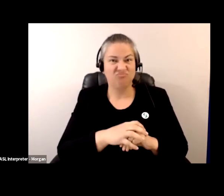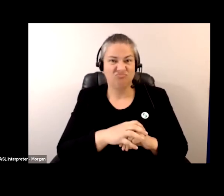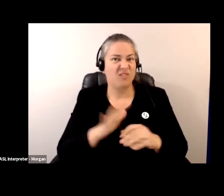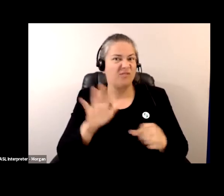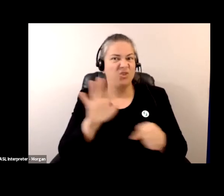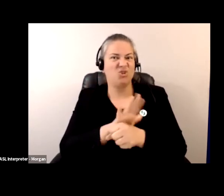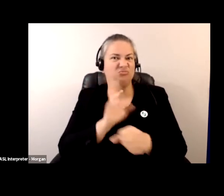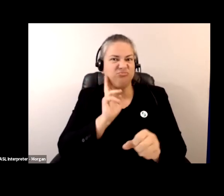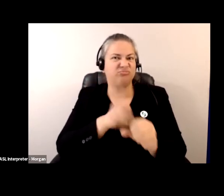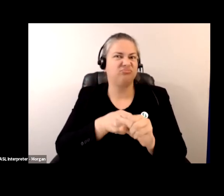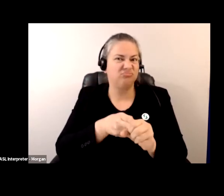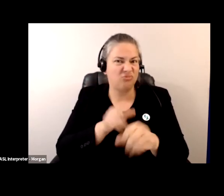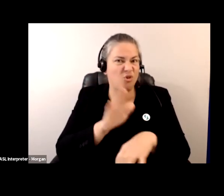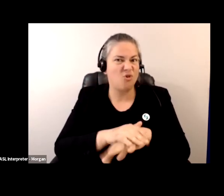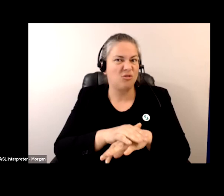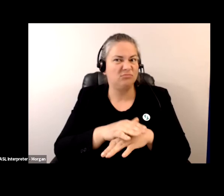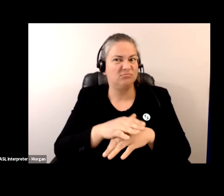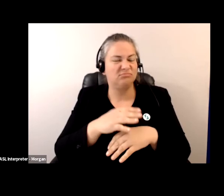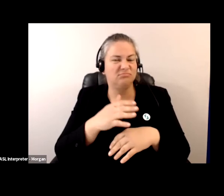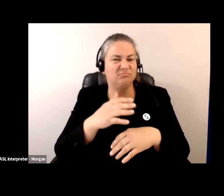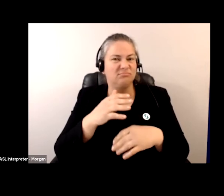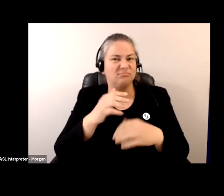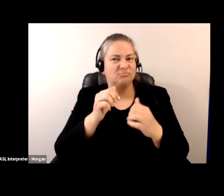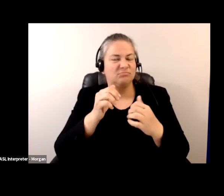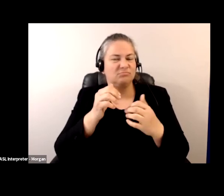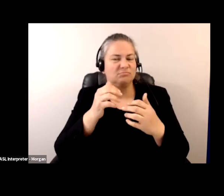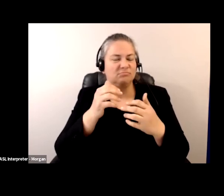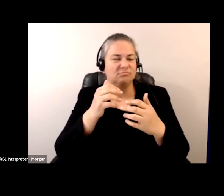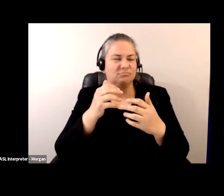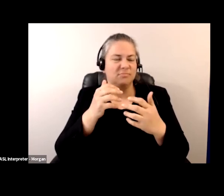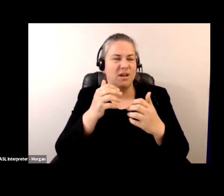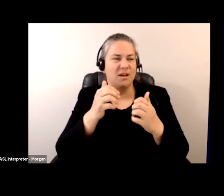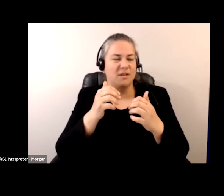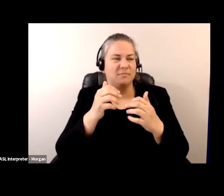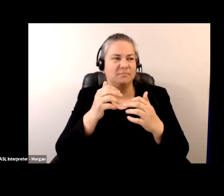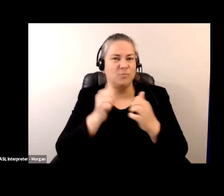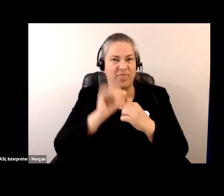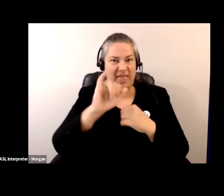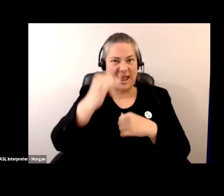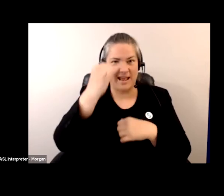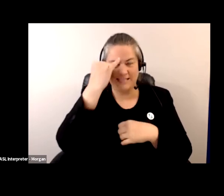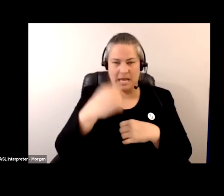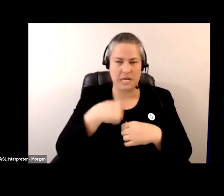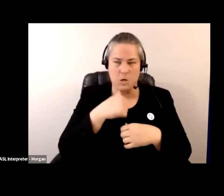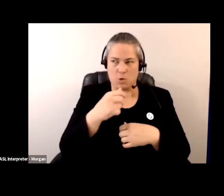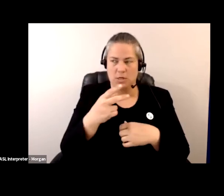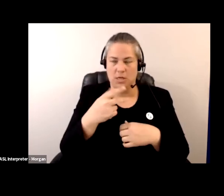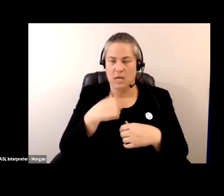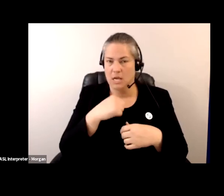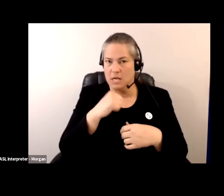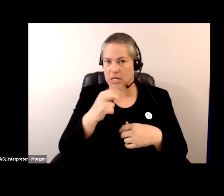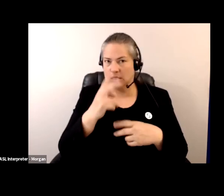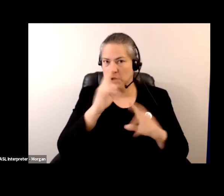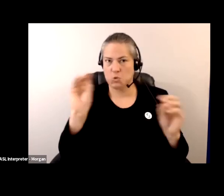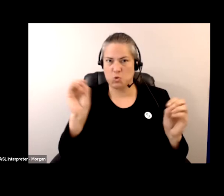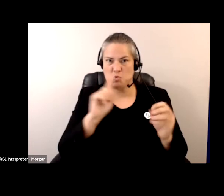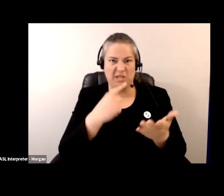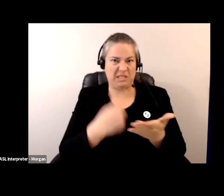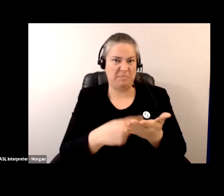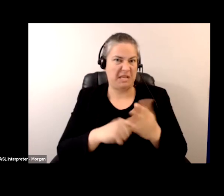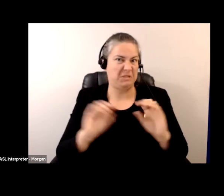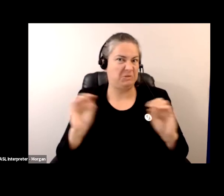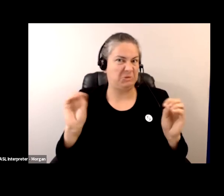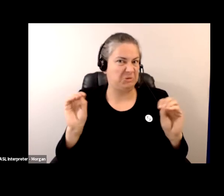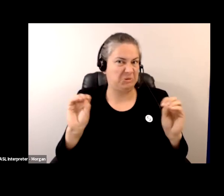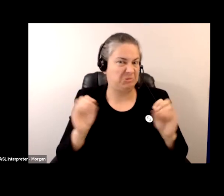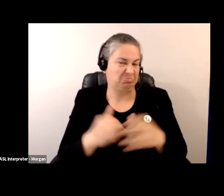idea. And I don't see that there was no real debate about that I can